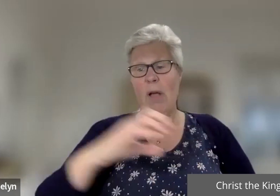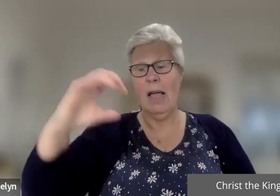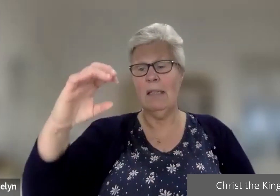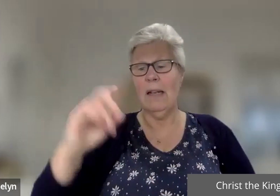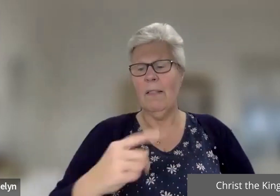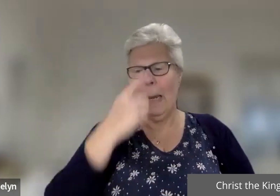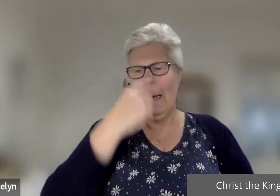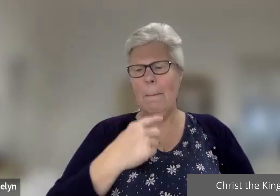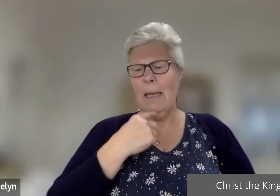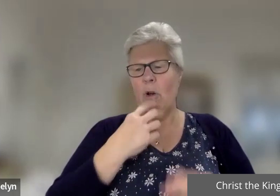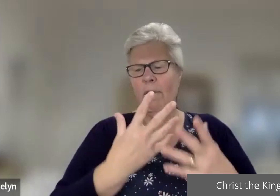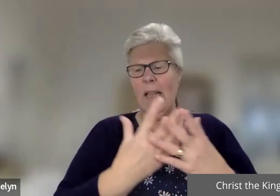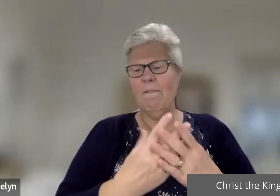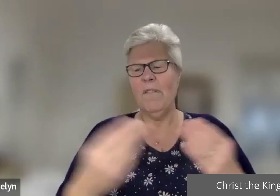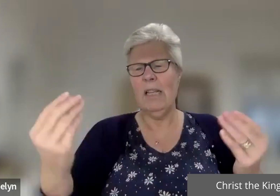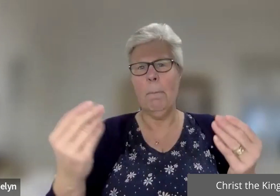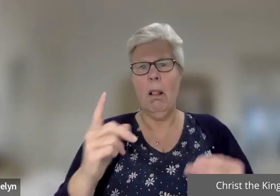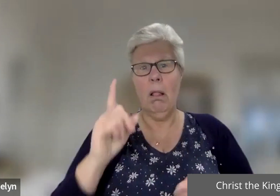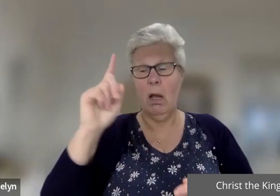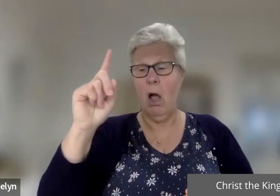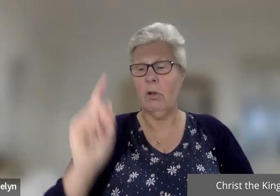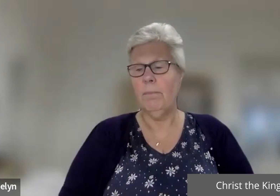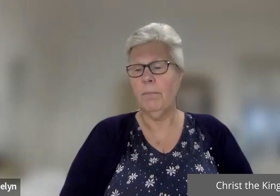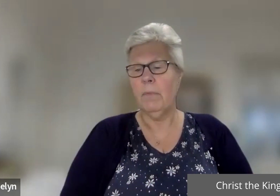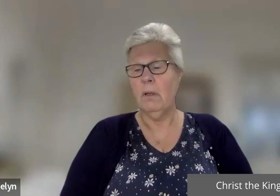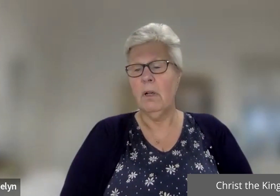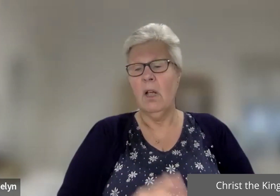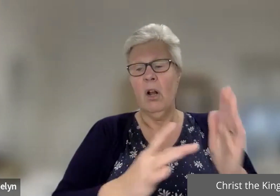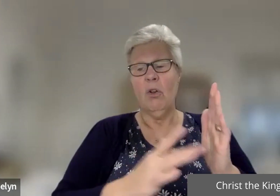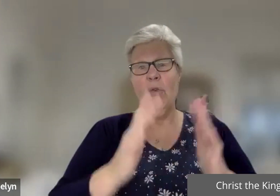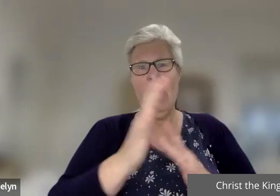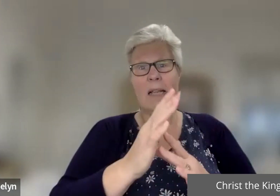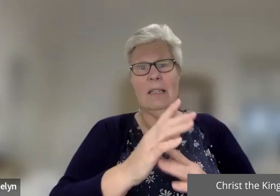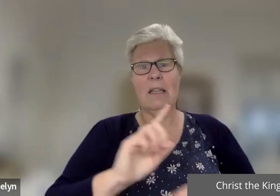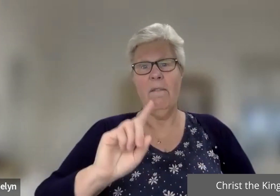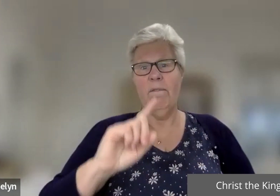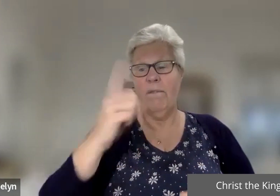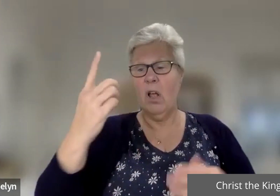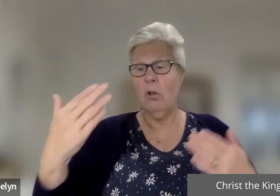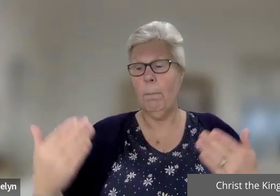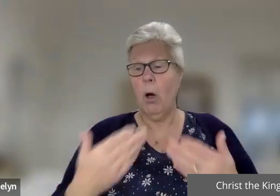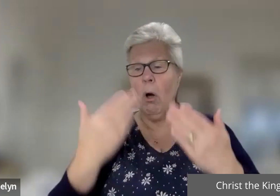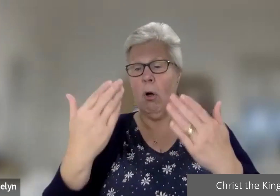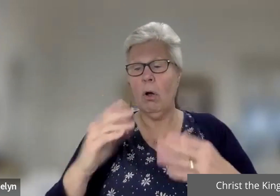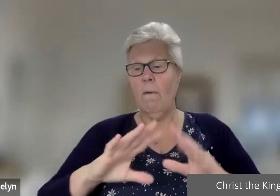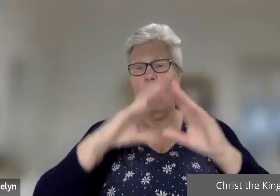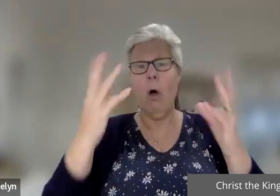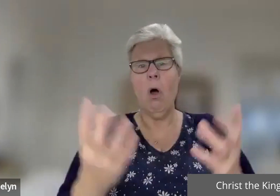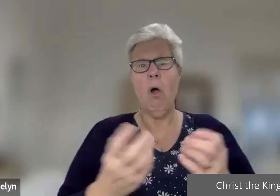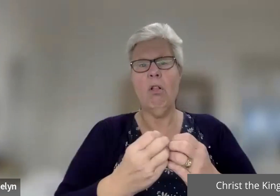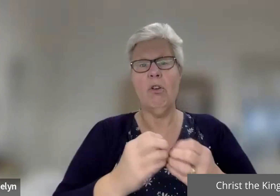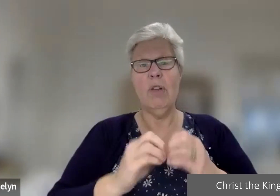Jesus Christ, the image of the invisible God. Christ is the firstborn